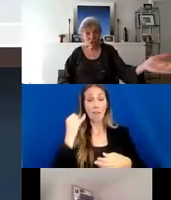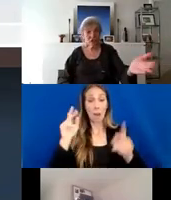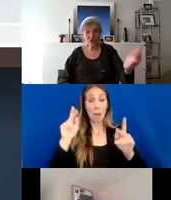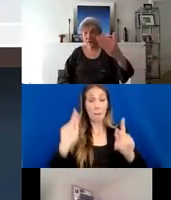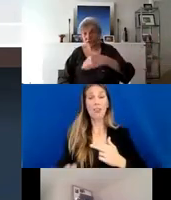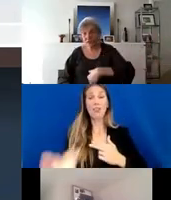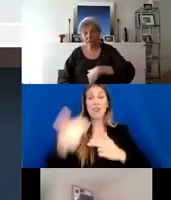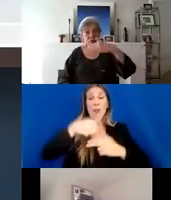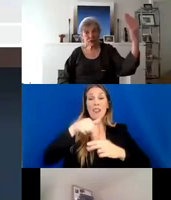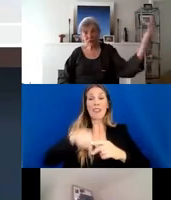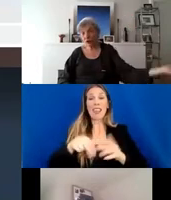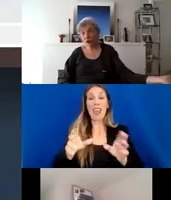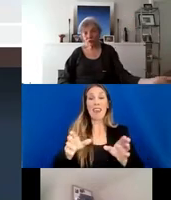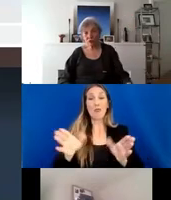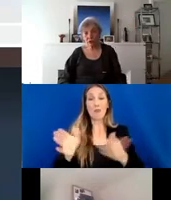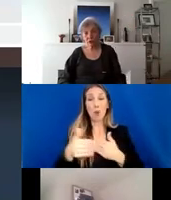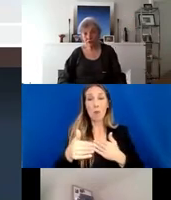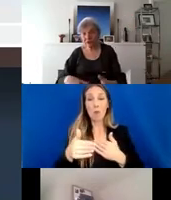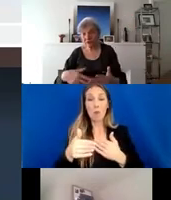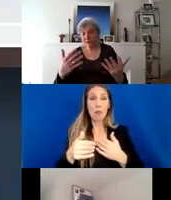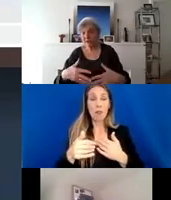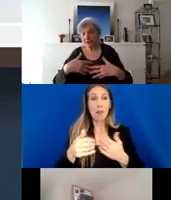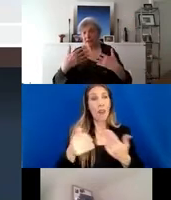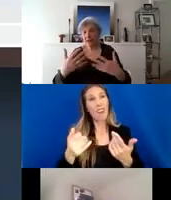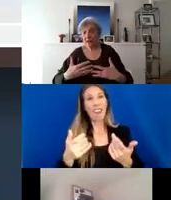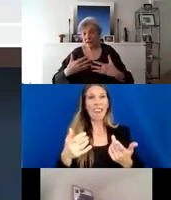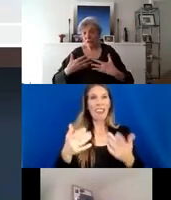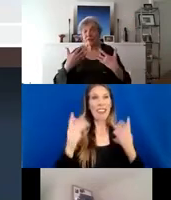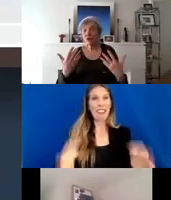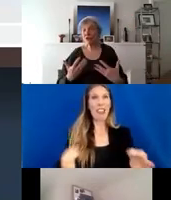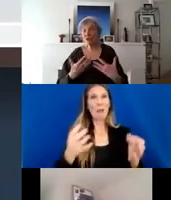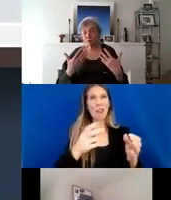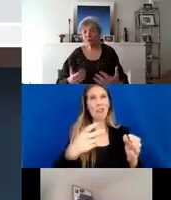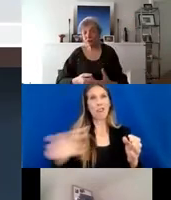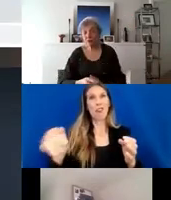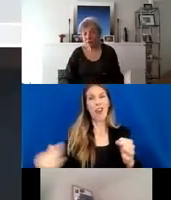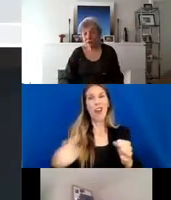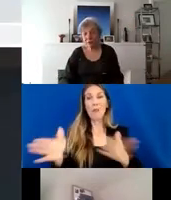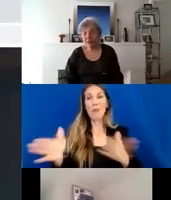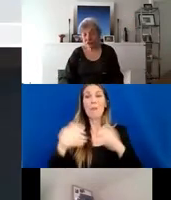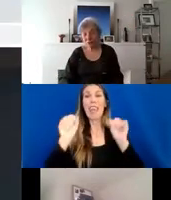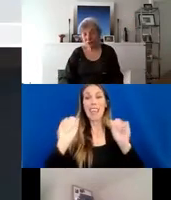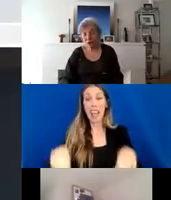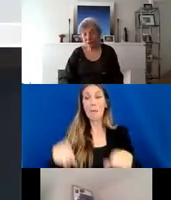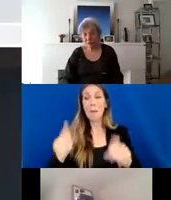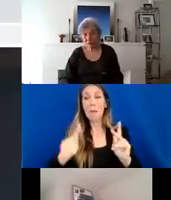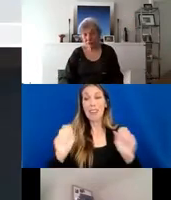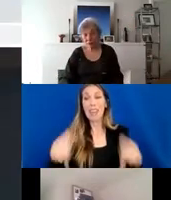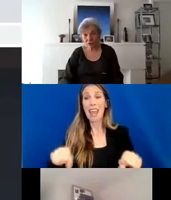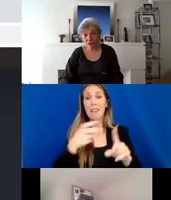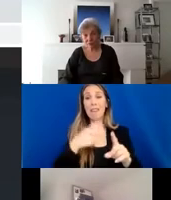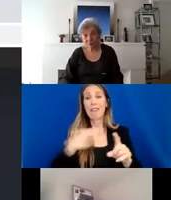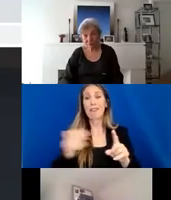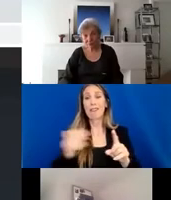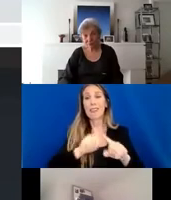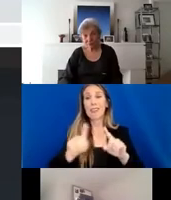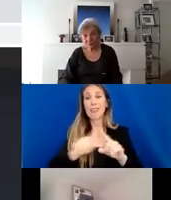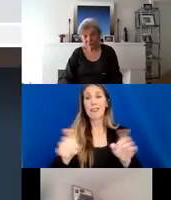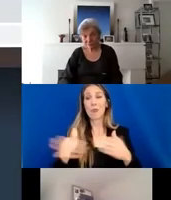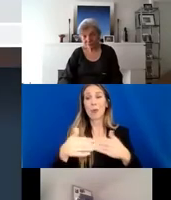concurrents, they can leave yours and go to another. And we've tried to really recreate something quite familiar to you.